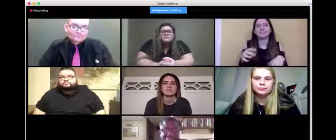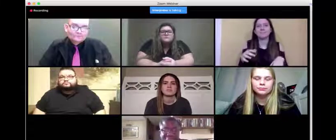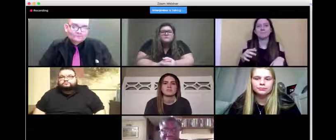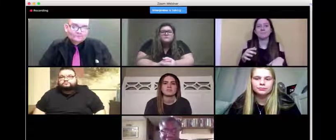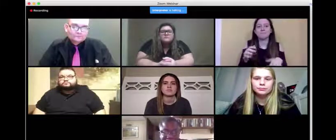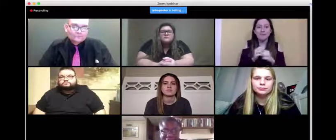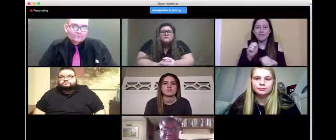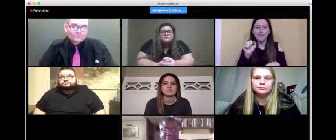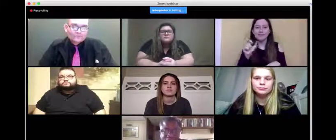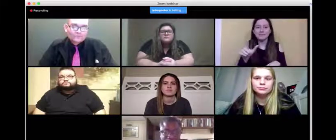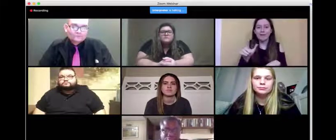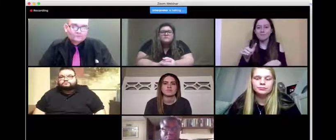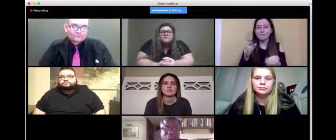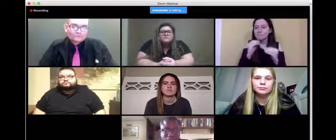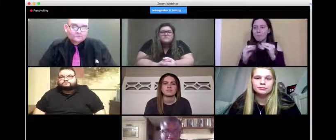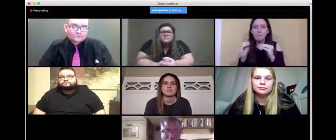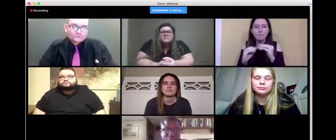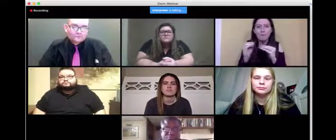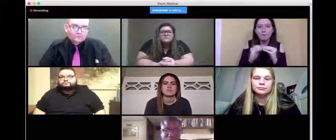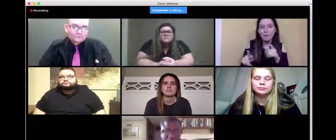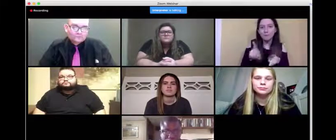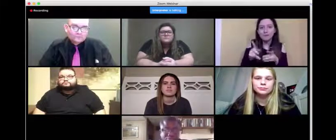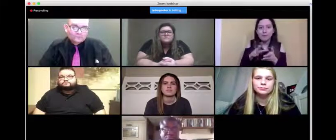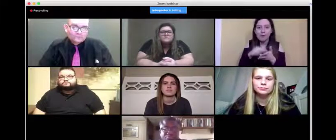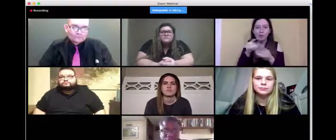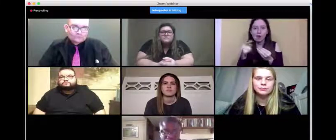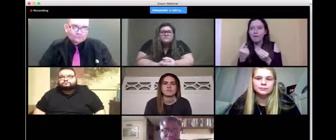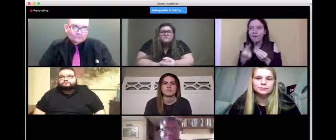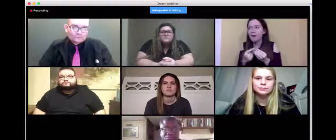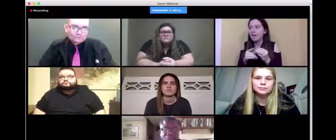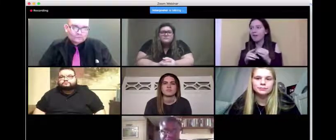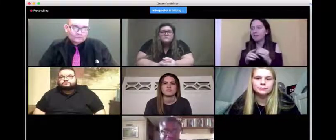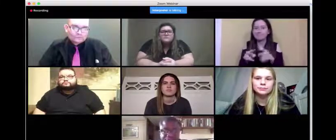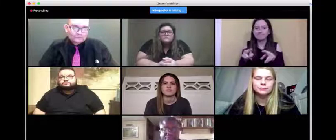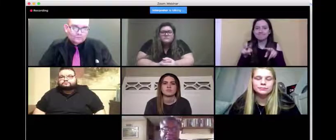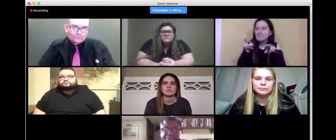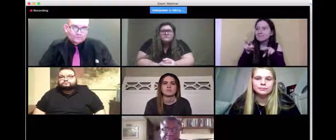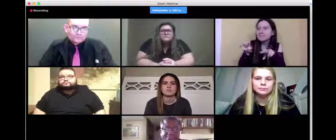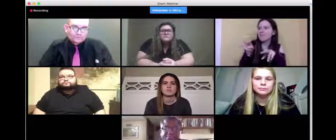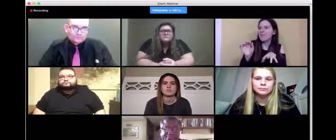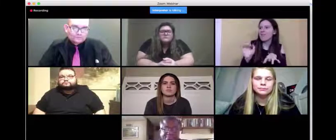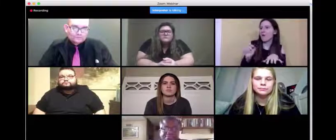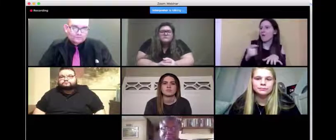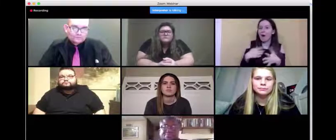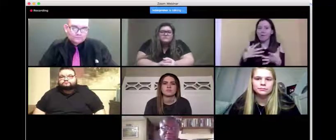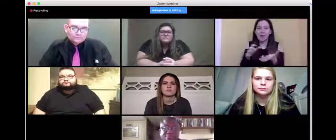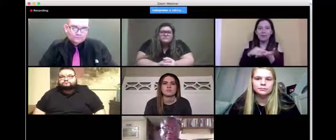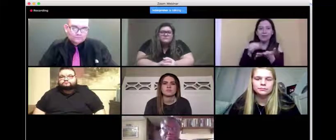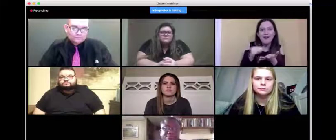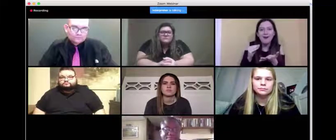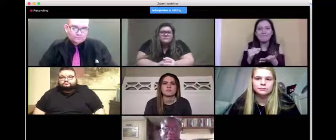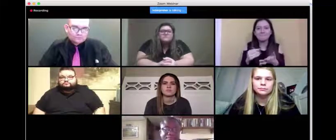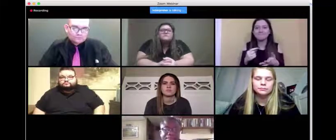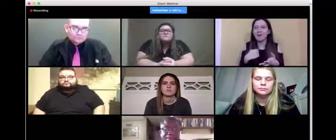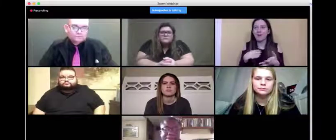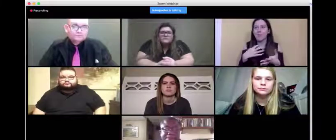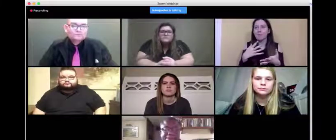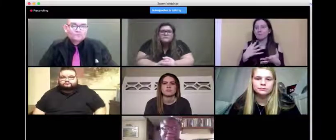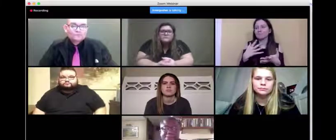learning it. They're finding it on social media. They're wanting to learn it. They're wanting to become involved in the deaf community. And